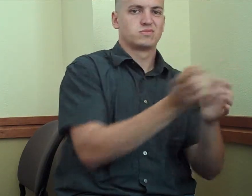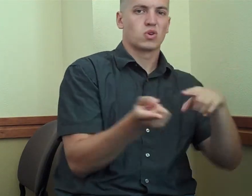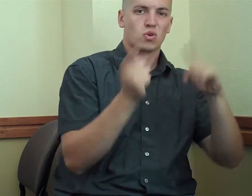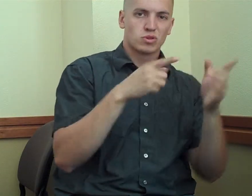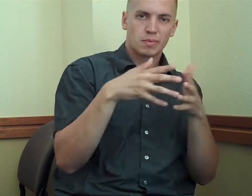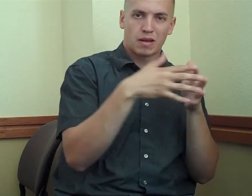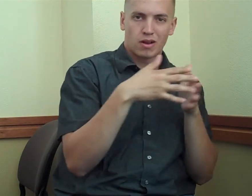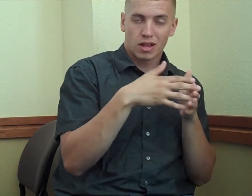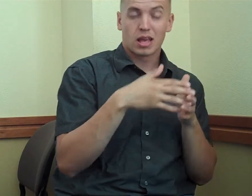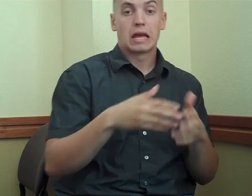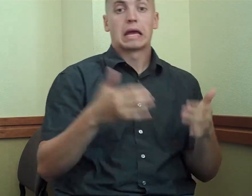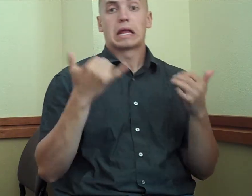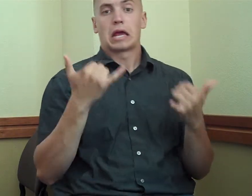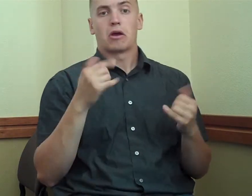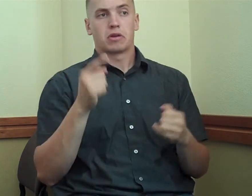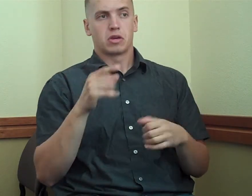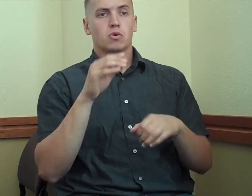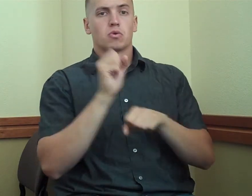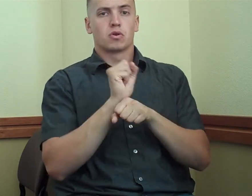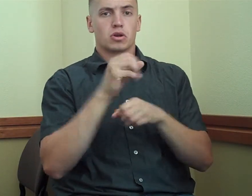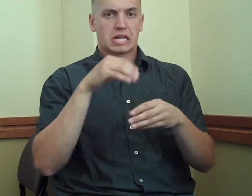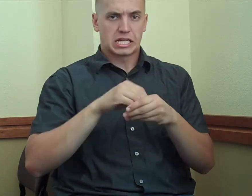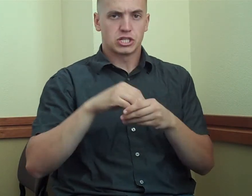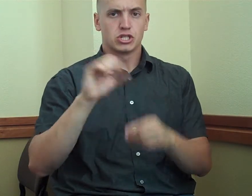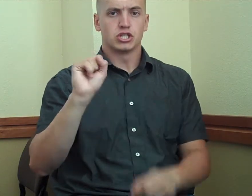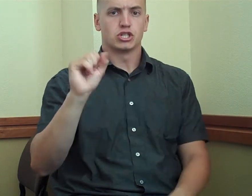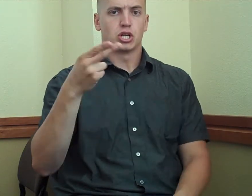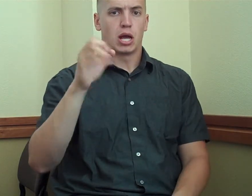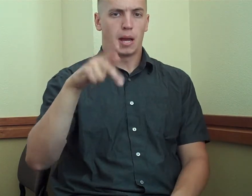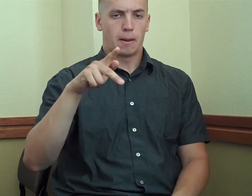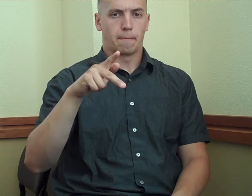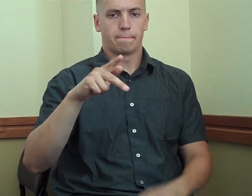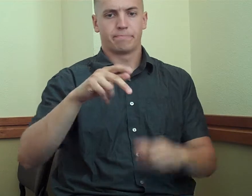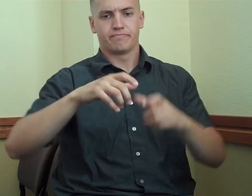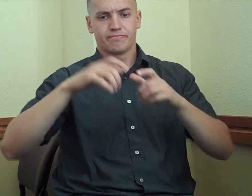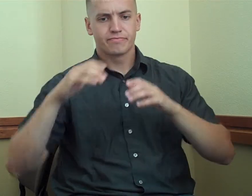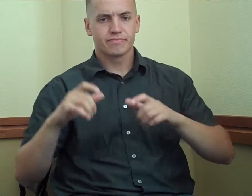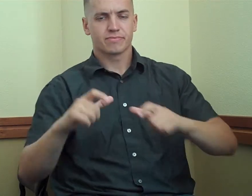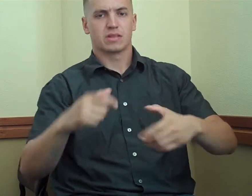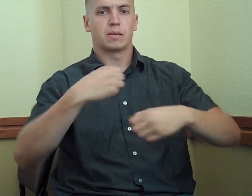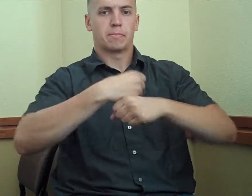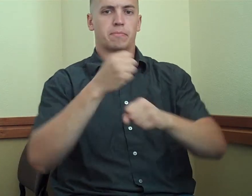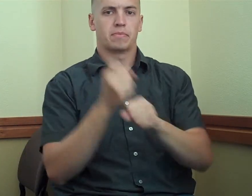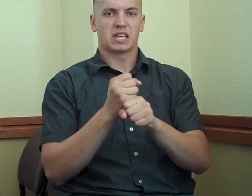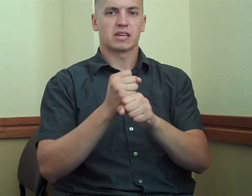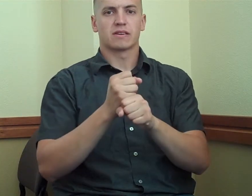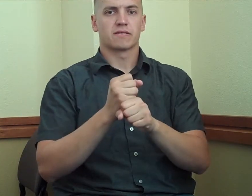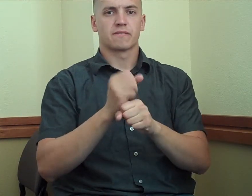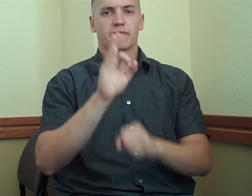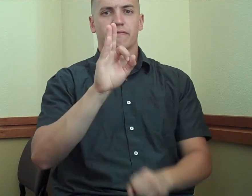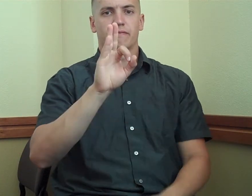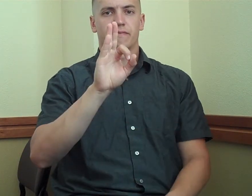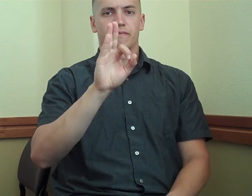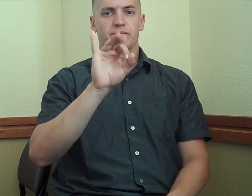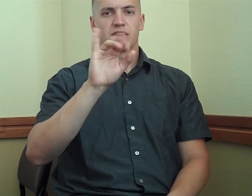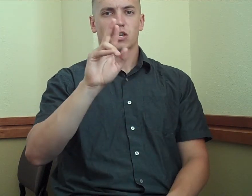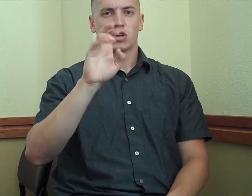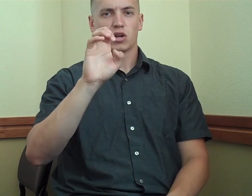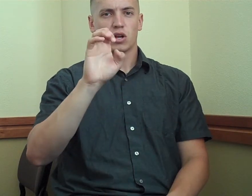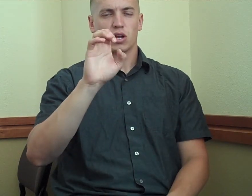Now, he worked in the shop at the bottom of the house making figureheads for the prows of ships and carving Indians